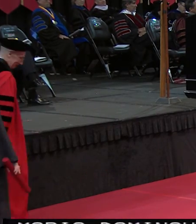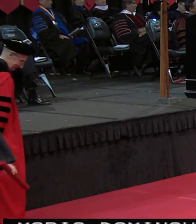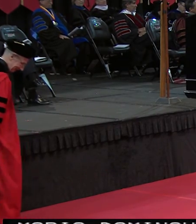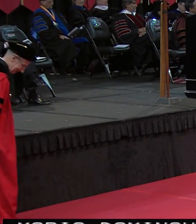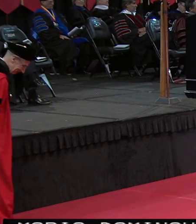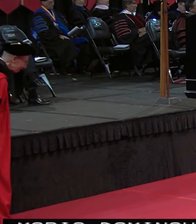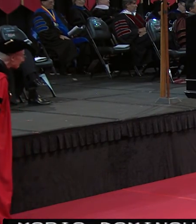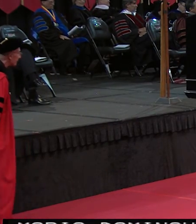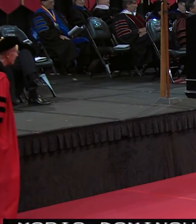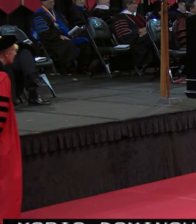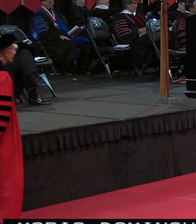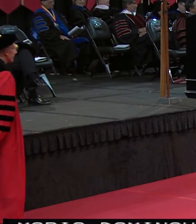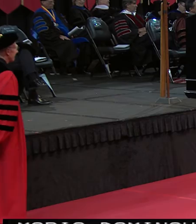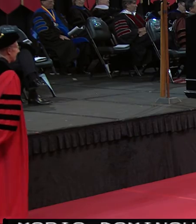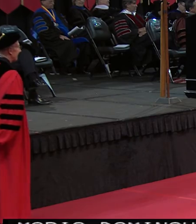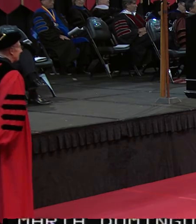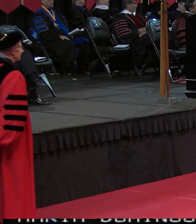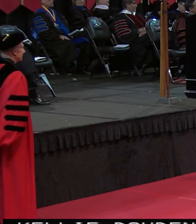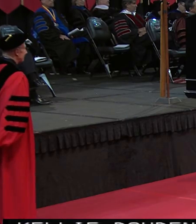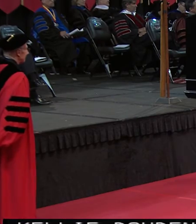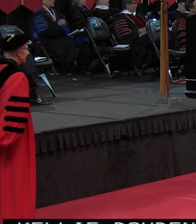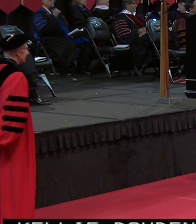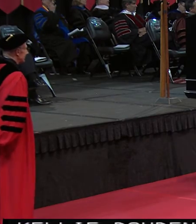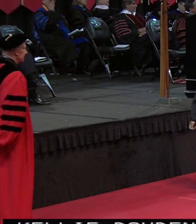Barbara Lynn Fitzgerald.